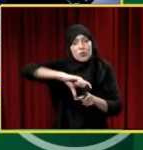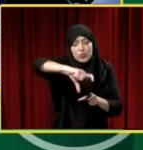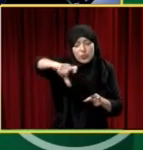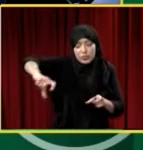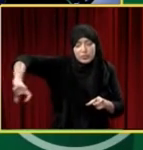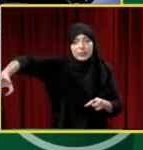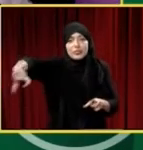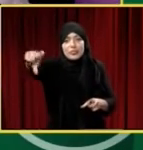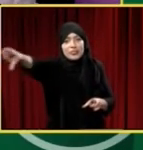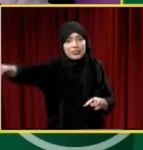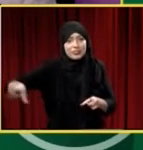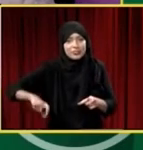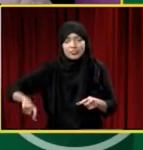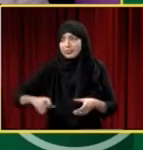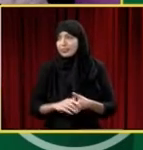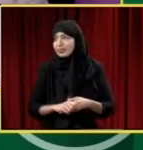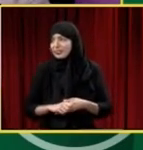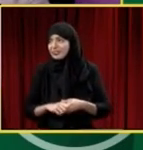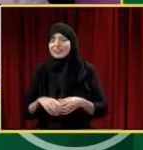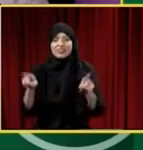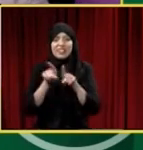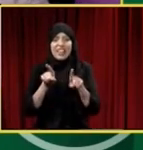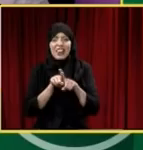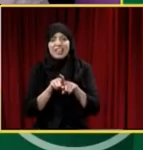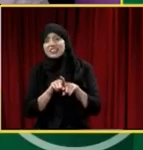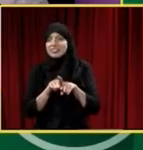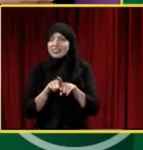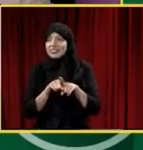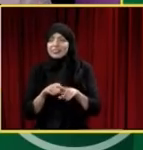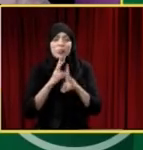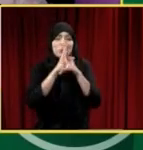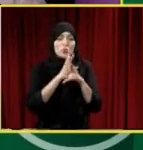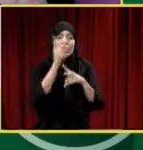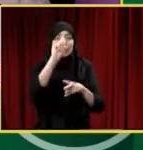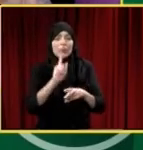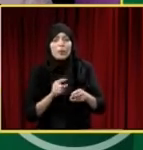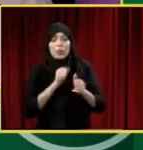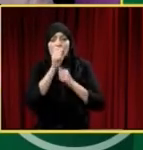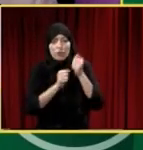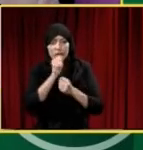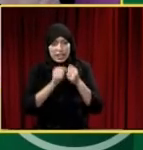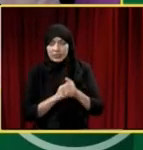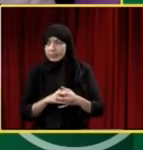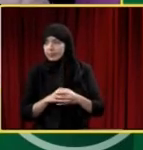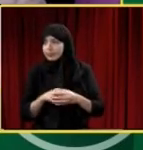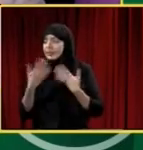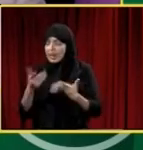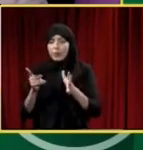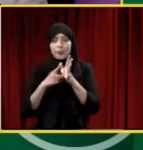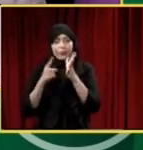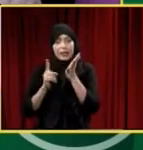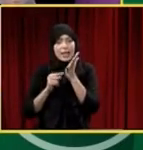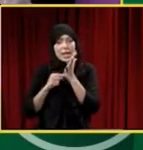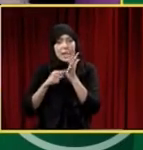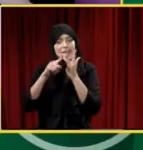don't know. Ushering them to the we right. We haven't way. Had that problem yet, but okay, if that did mashallah. Arise. Then that's the strength of you guys doing such a good job. Yeah. Now, Atiku, what about